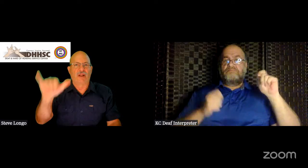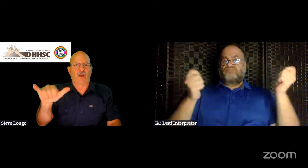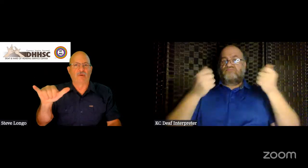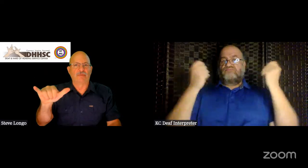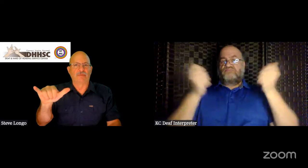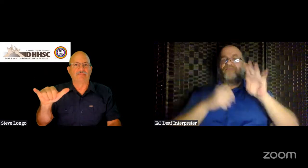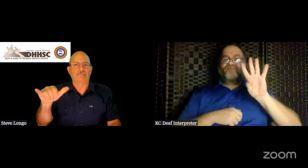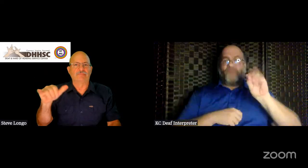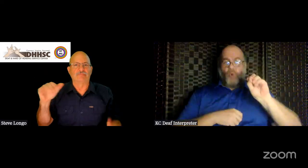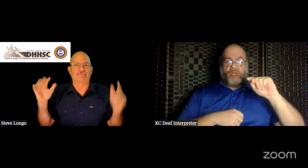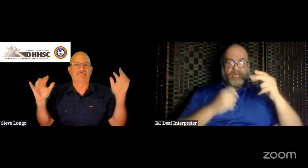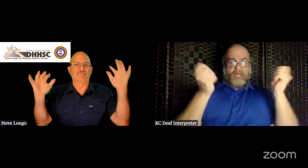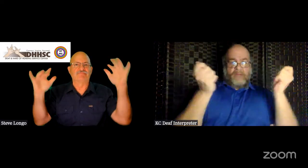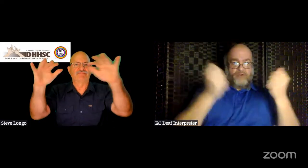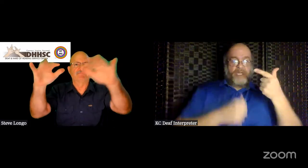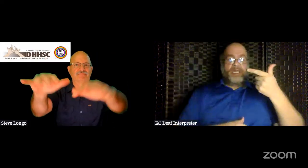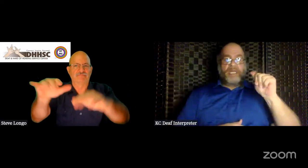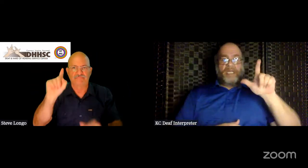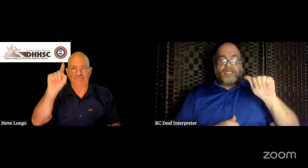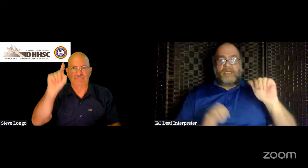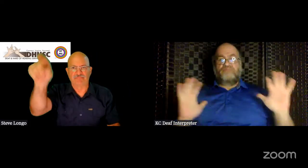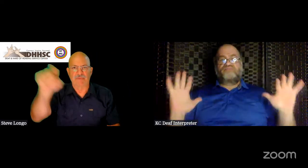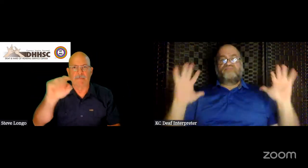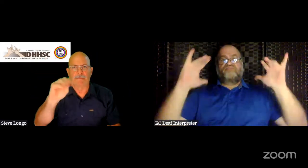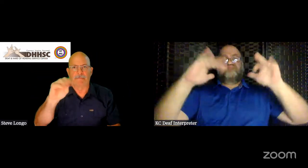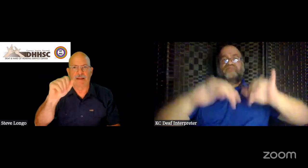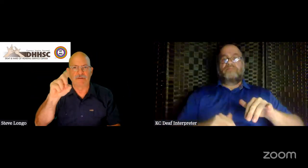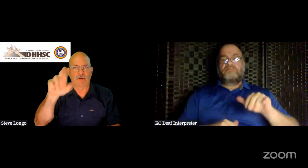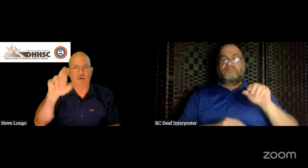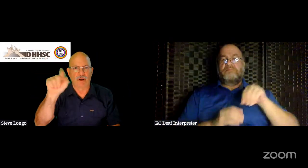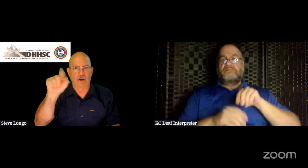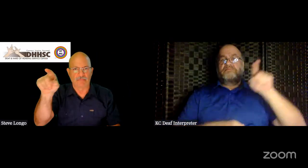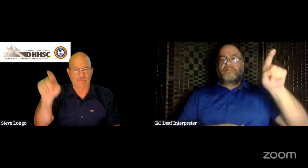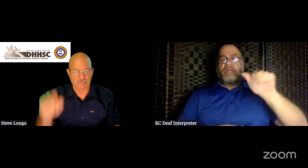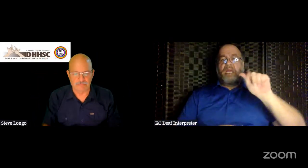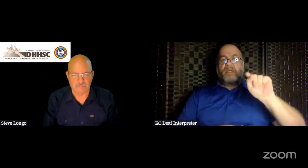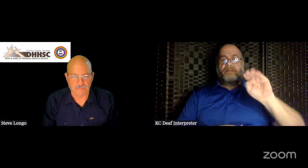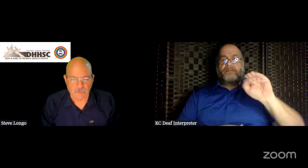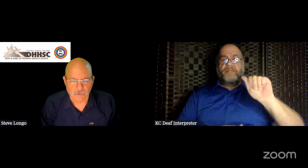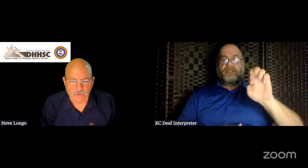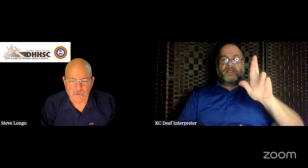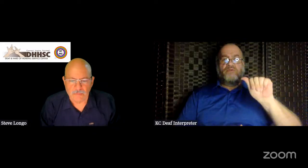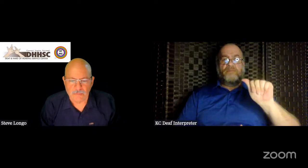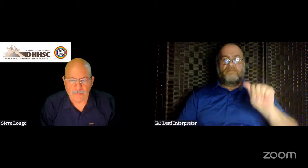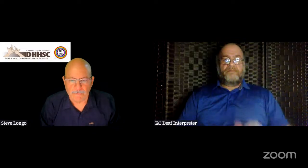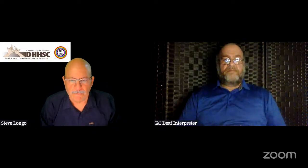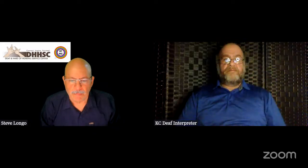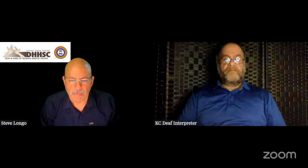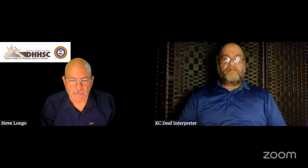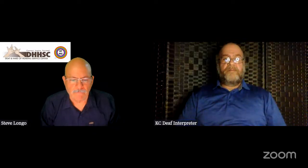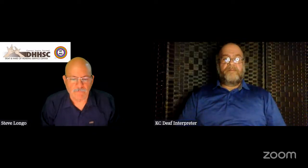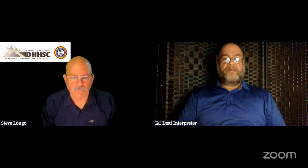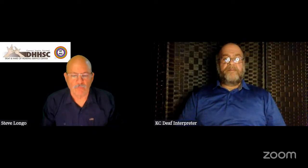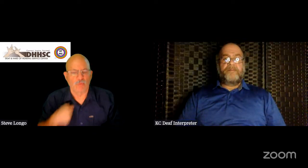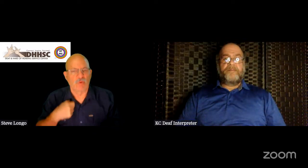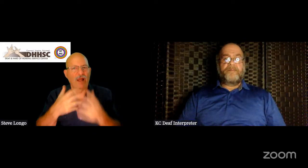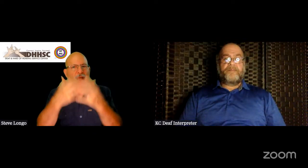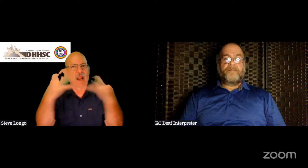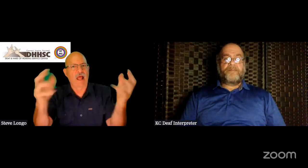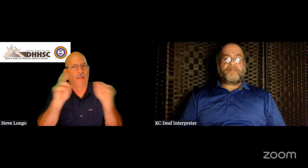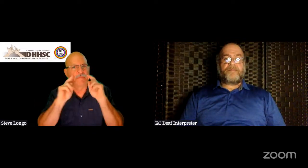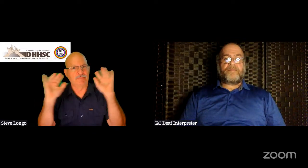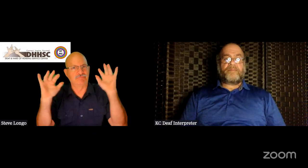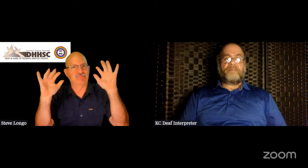We had the 40th gala for DHHSC, that event in